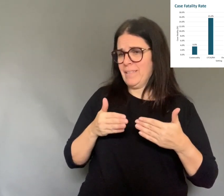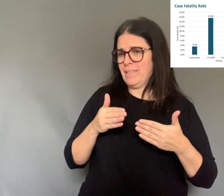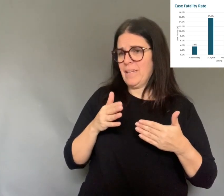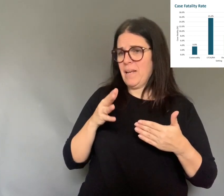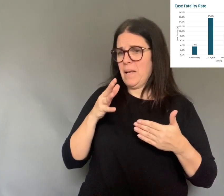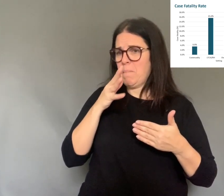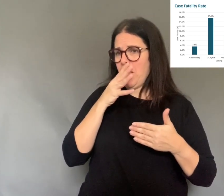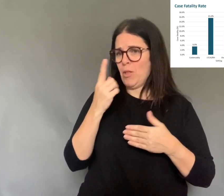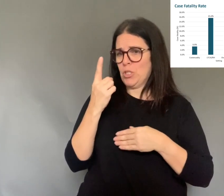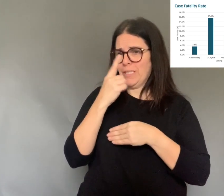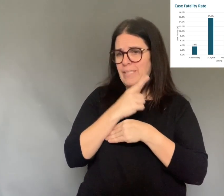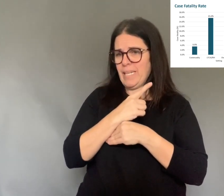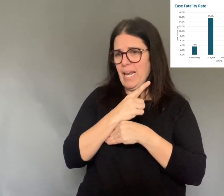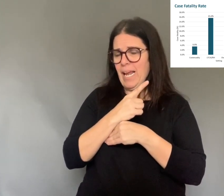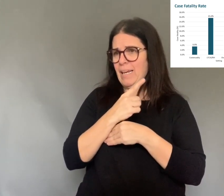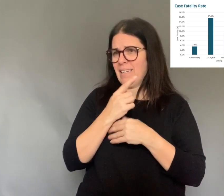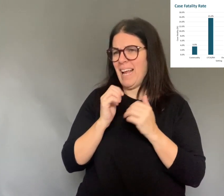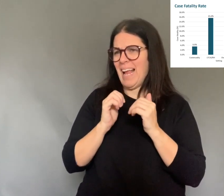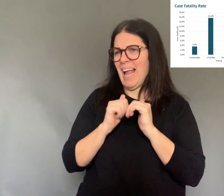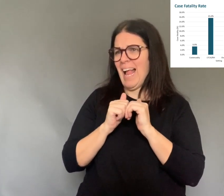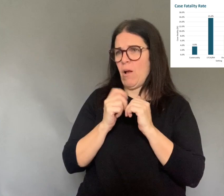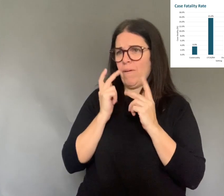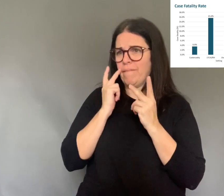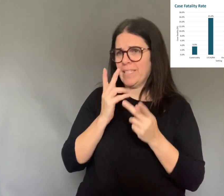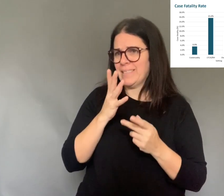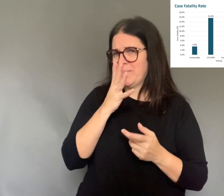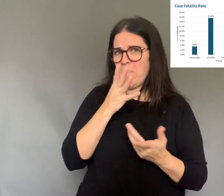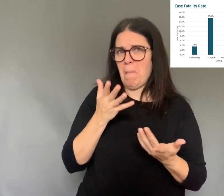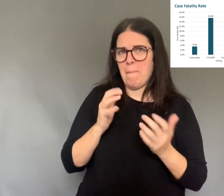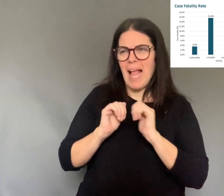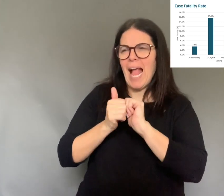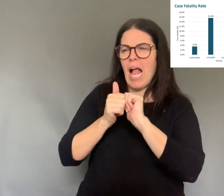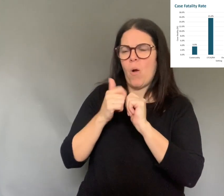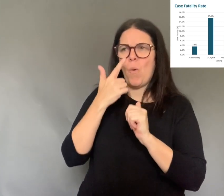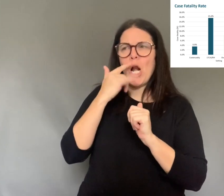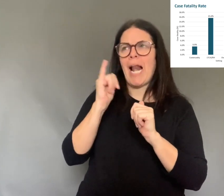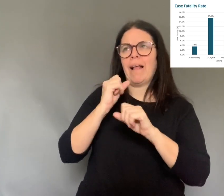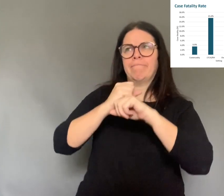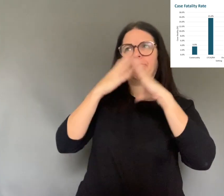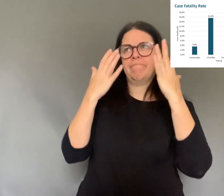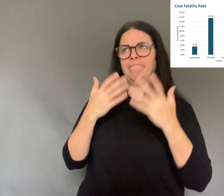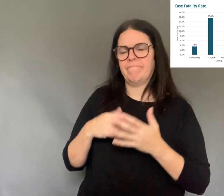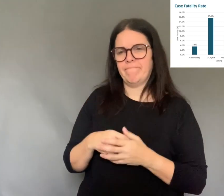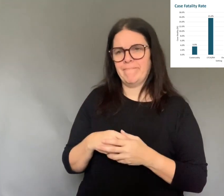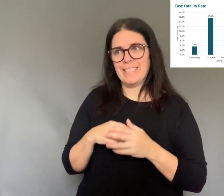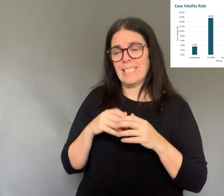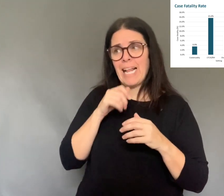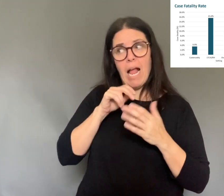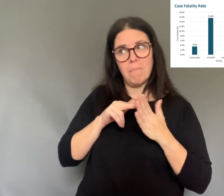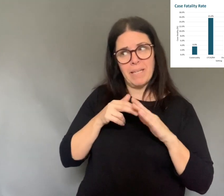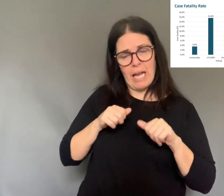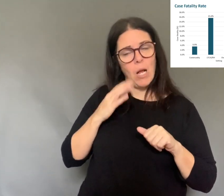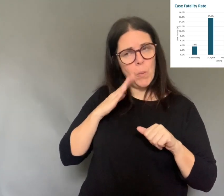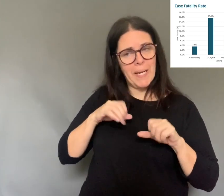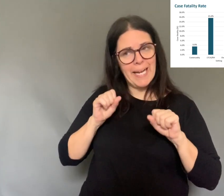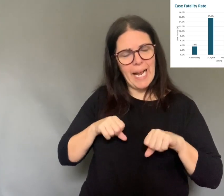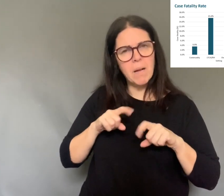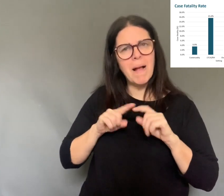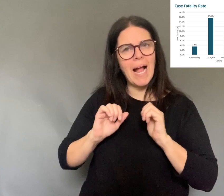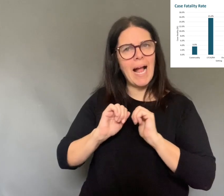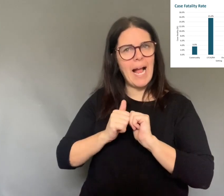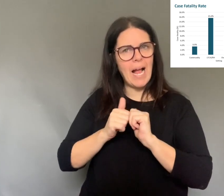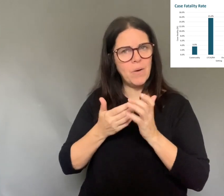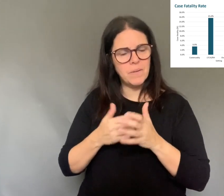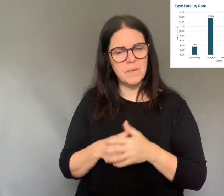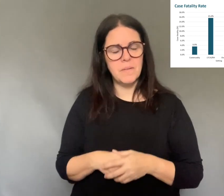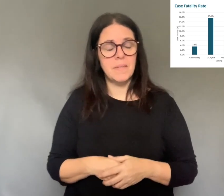breakdown for the province. Okay, all right. This is a general question, but I have to ask it. It's Mother's Day